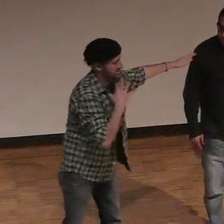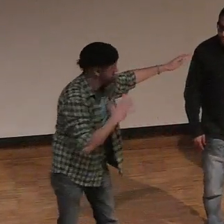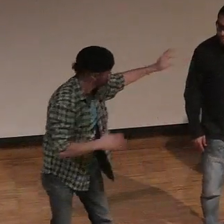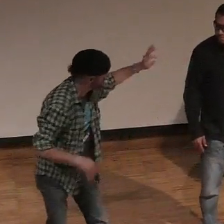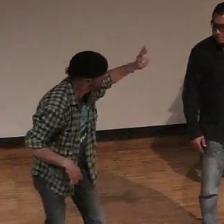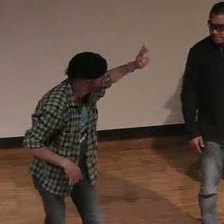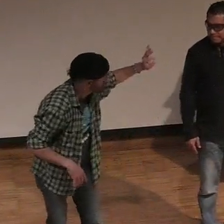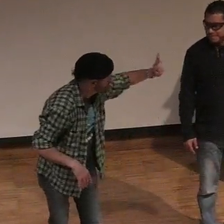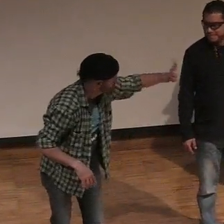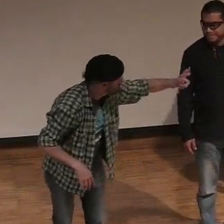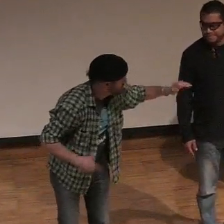4 is good. Okay.